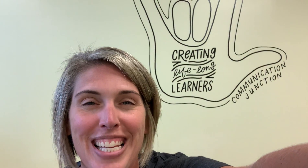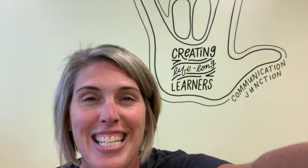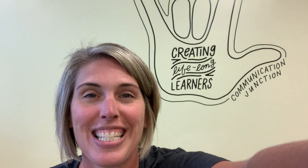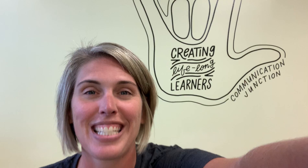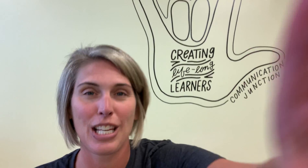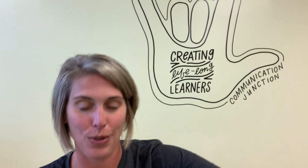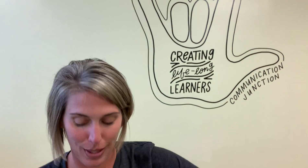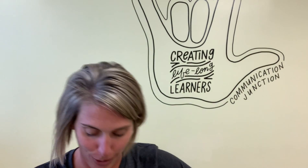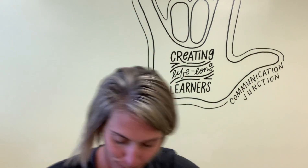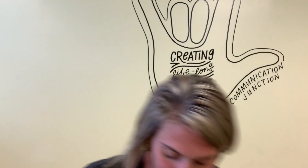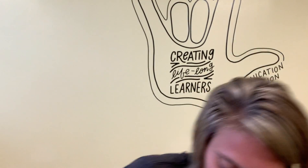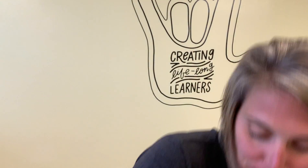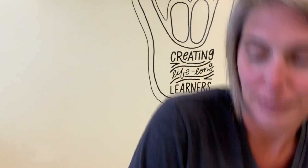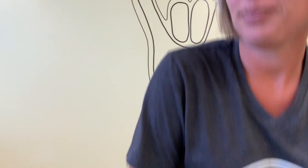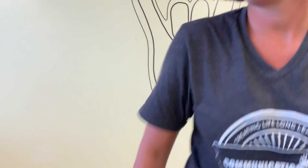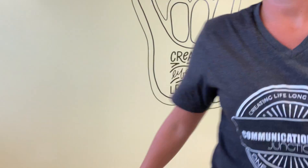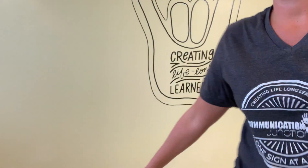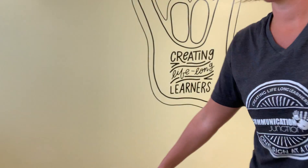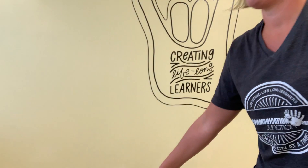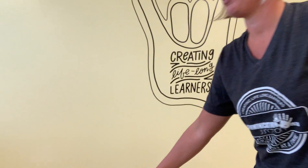to sing with you. All right.